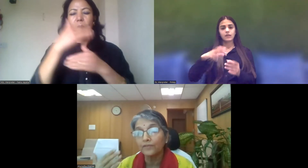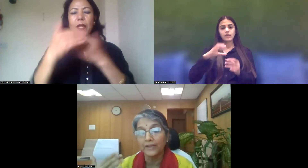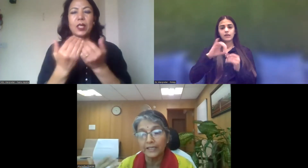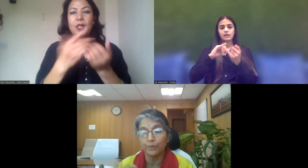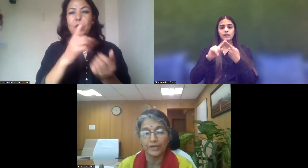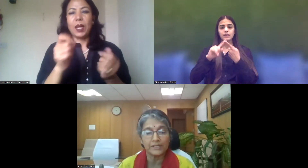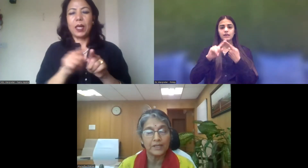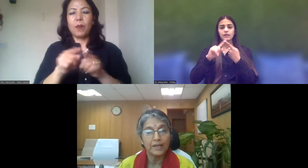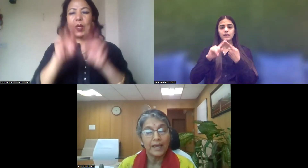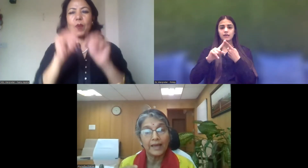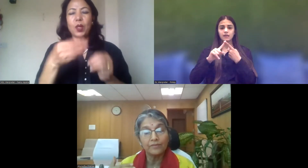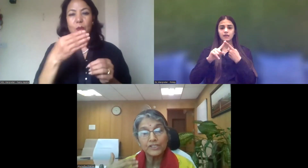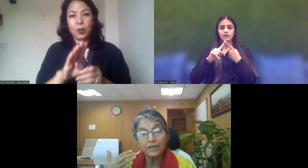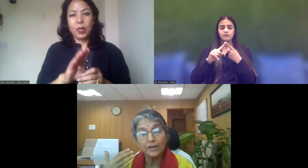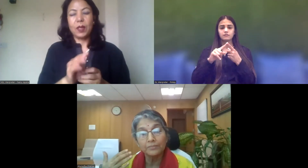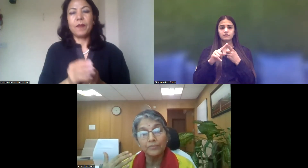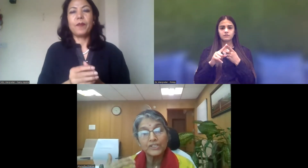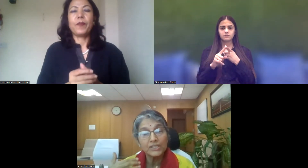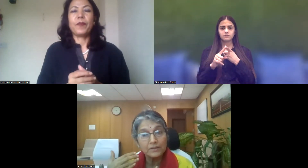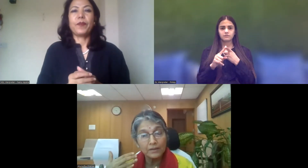a lot of learning points, and which